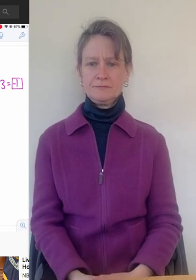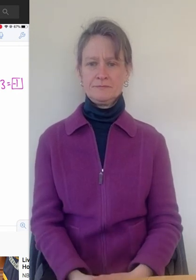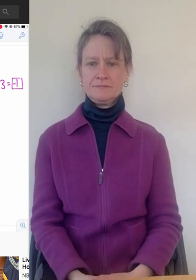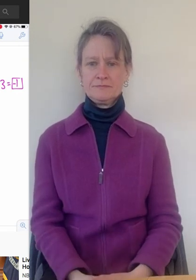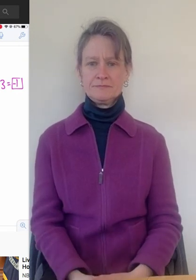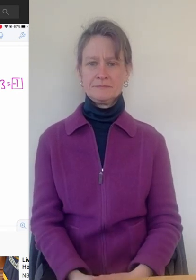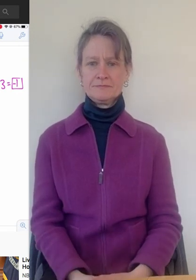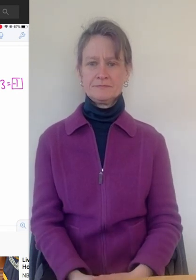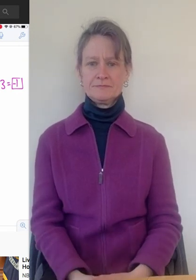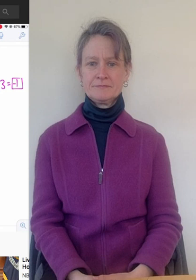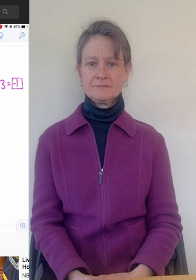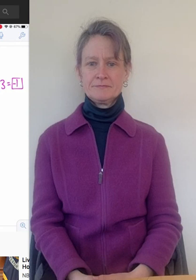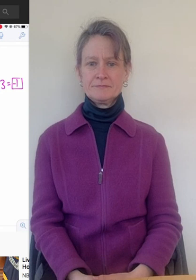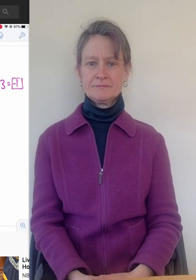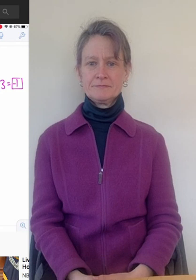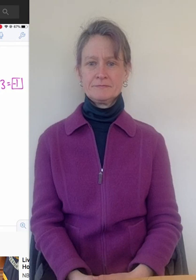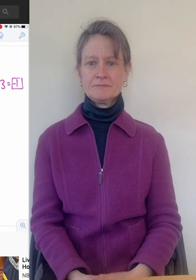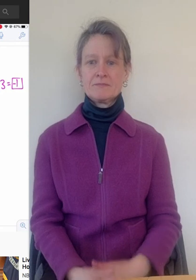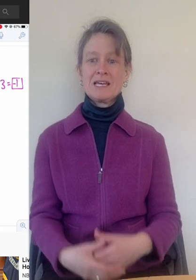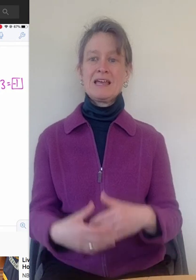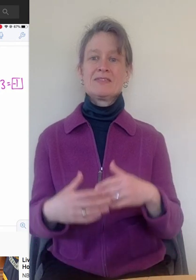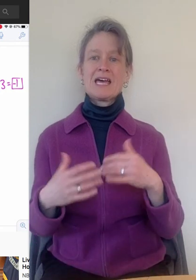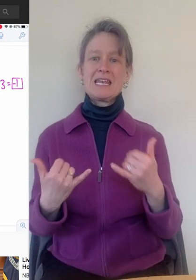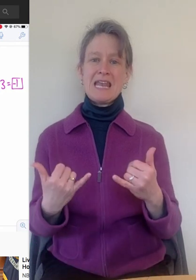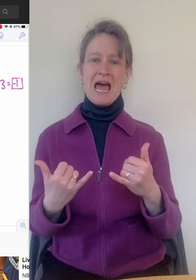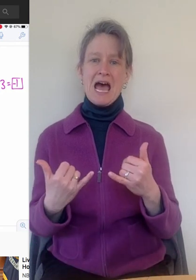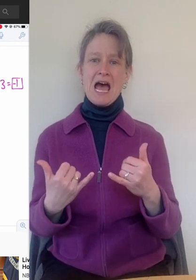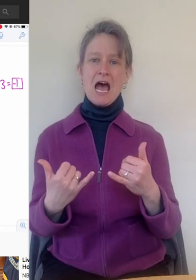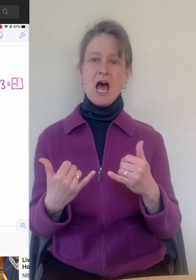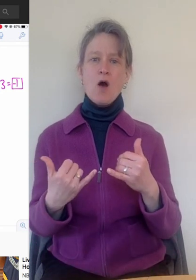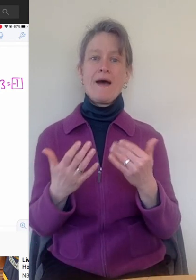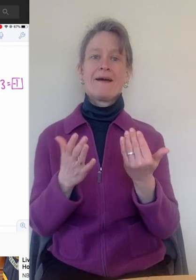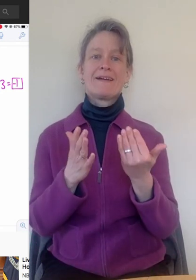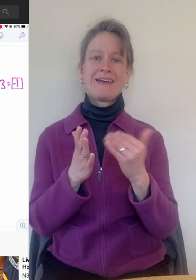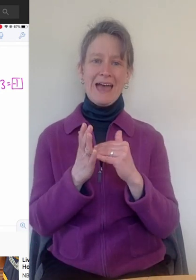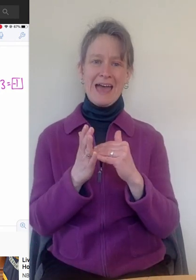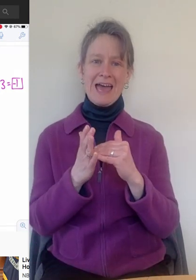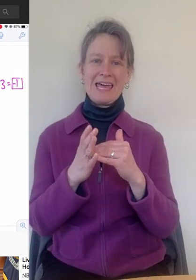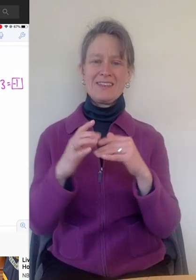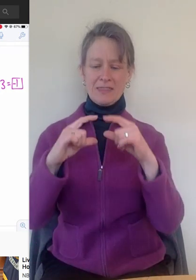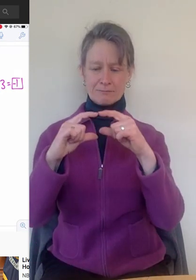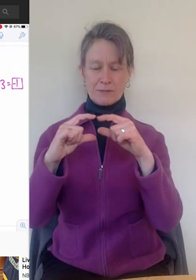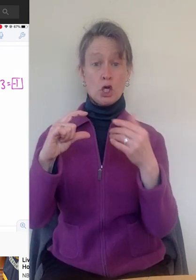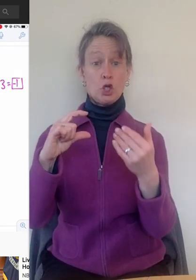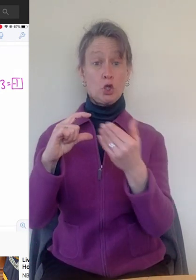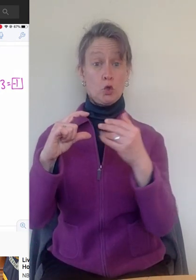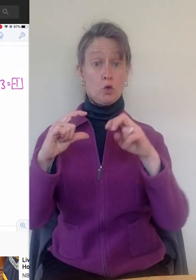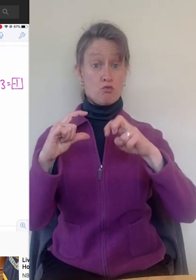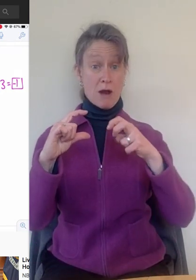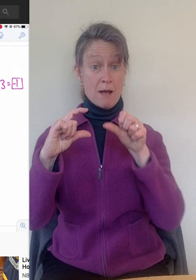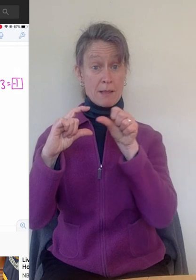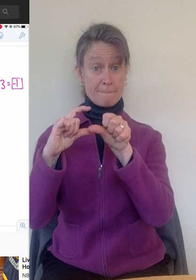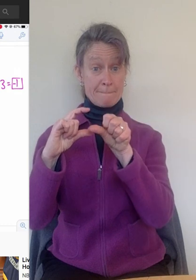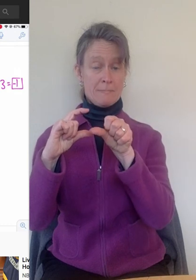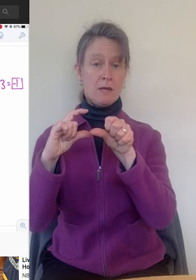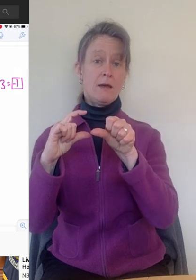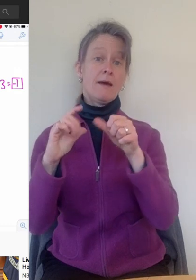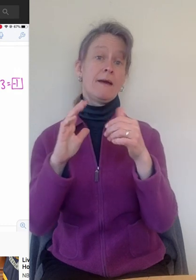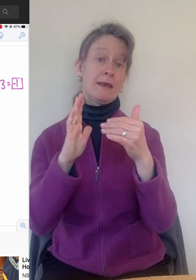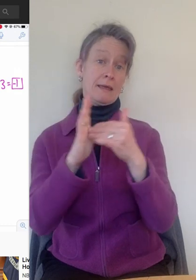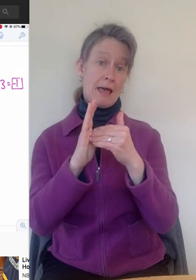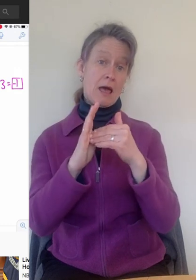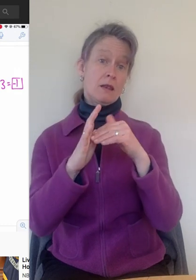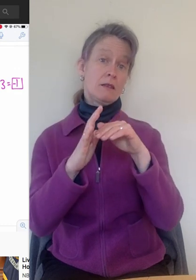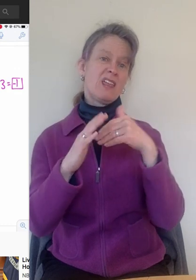And once you do that, you're going to click New Problem and do your next problem. You need to do 3 of these.